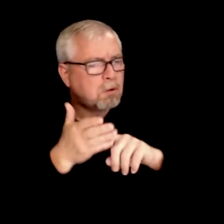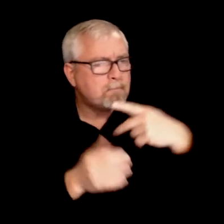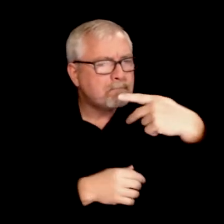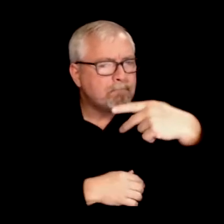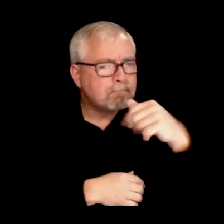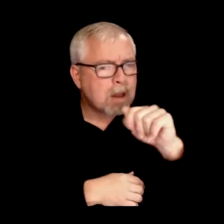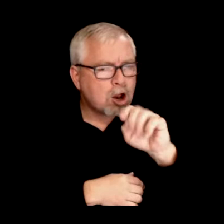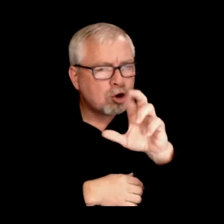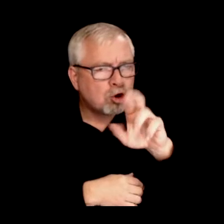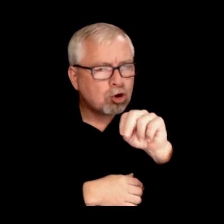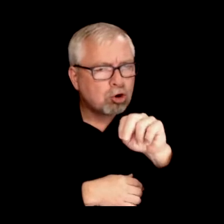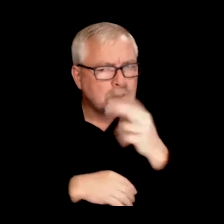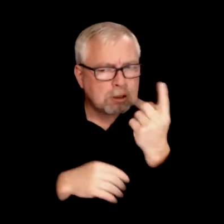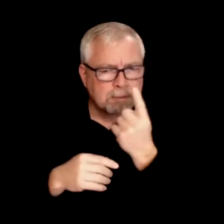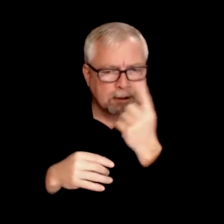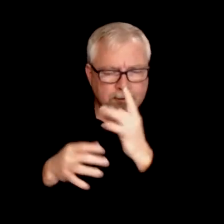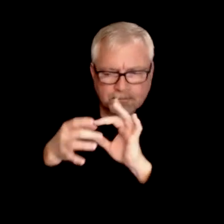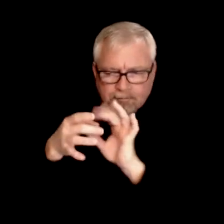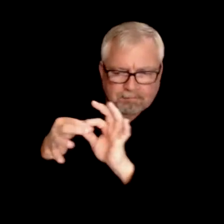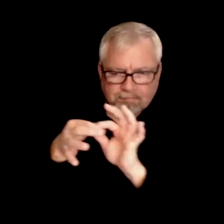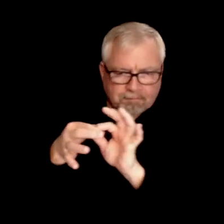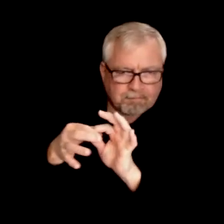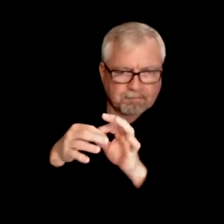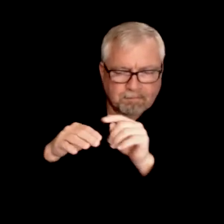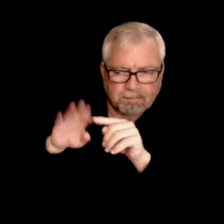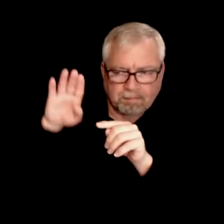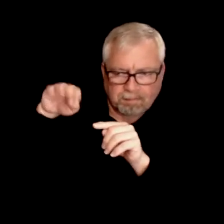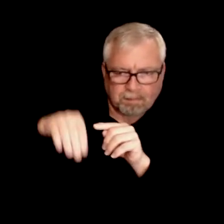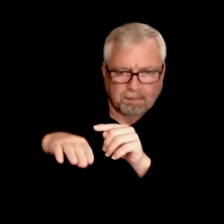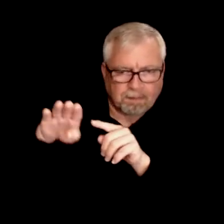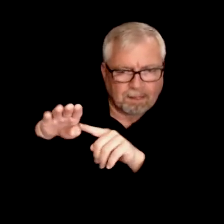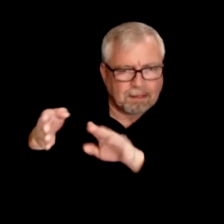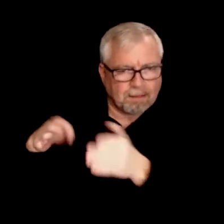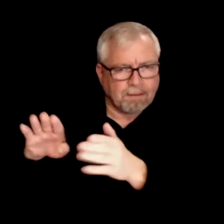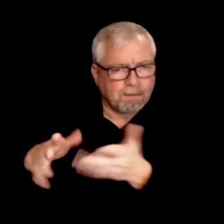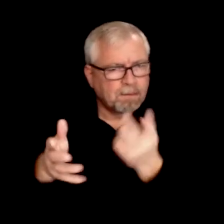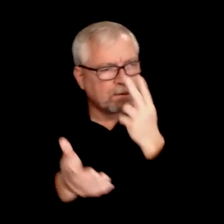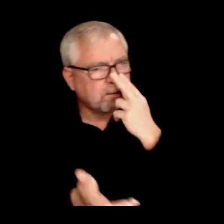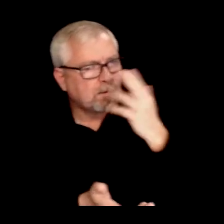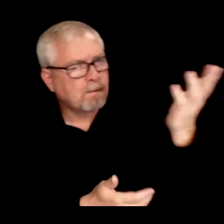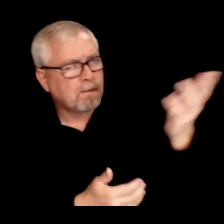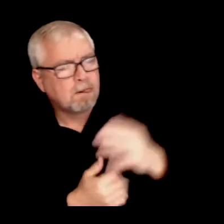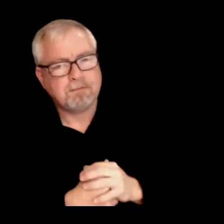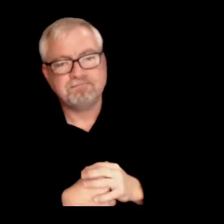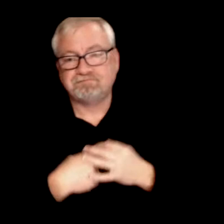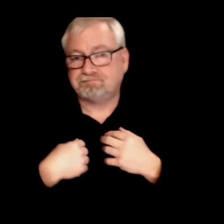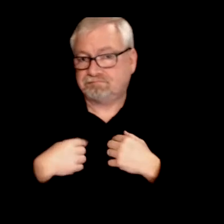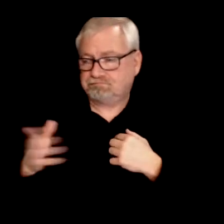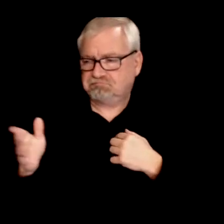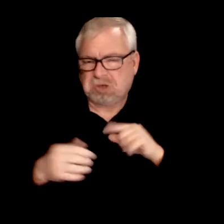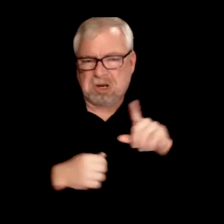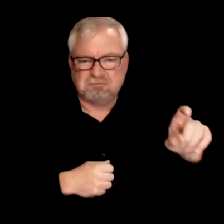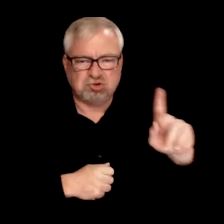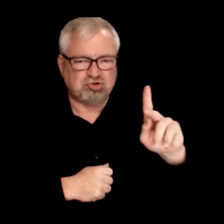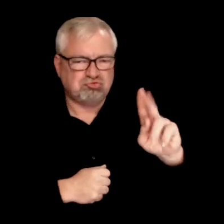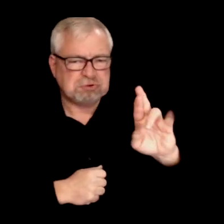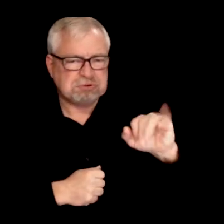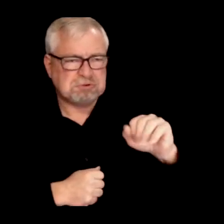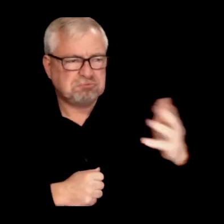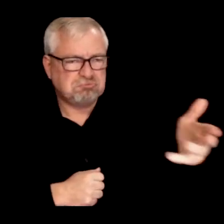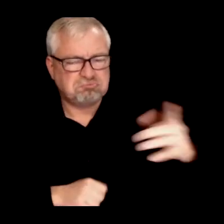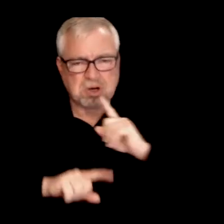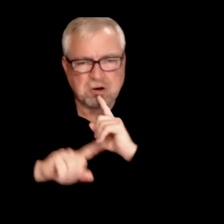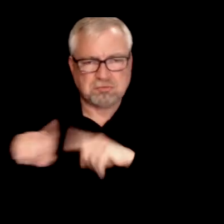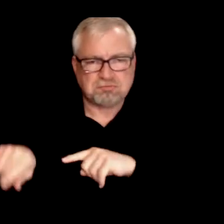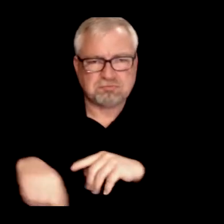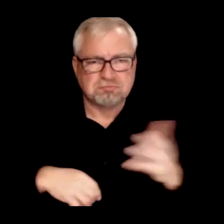you. So Jan, I'll ask Chris to respond primarily here, but just to say once again, yes,